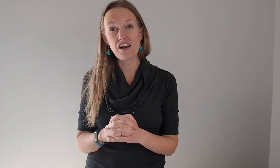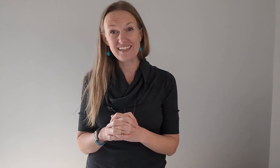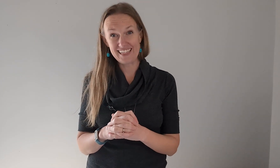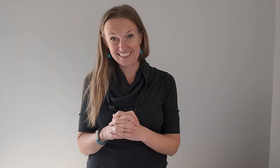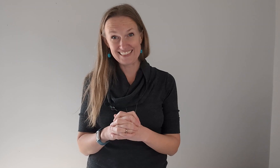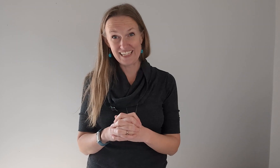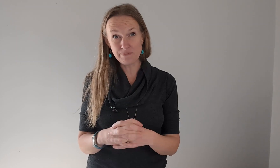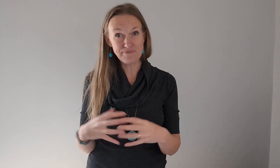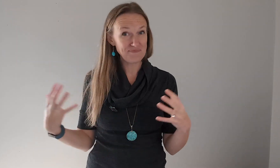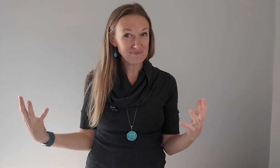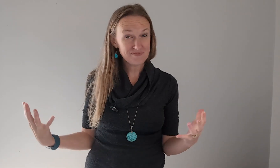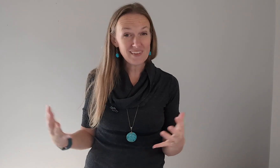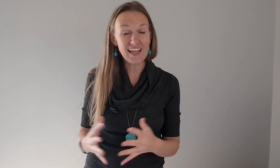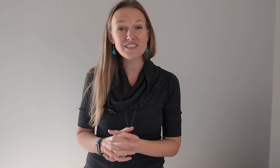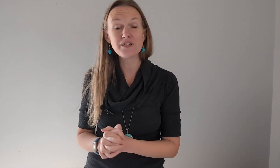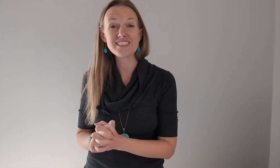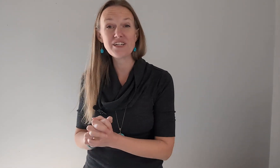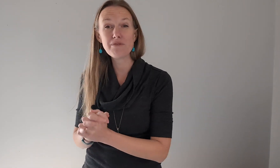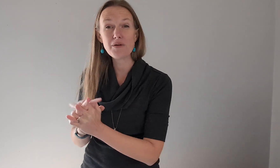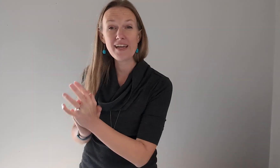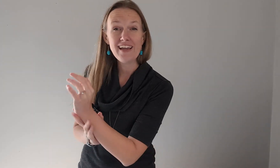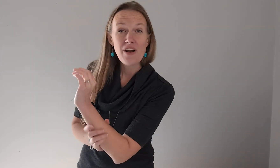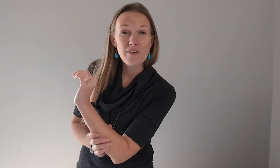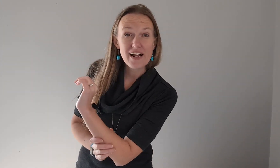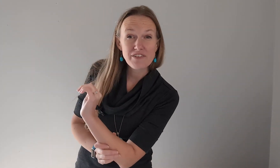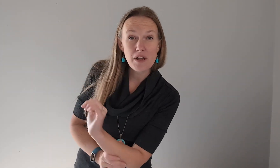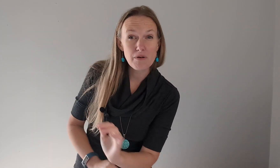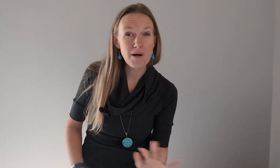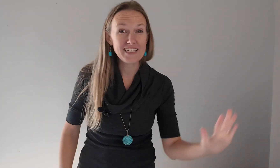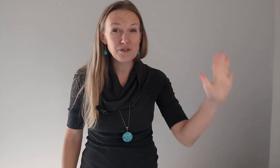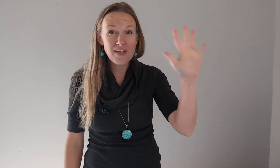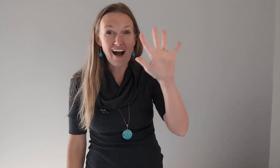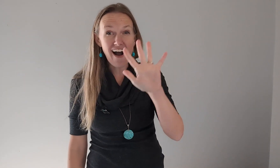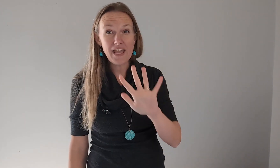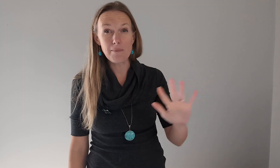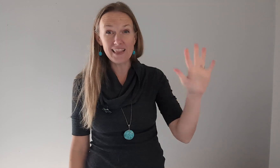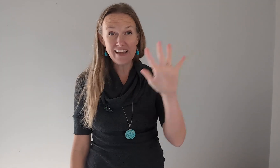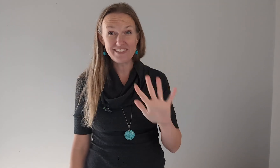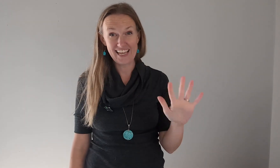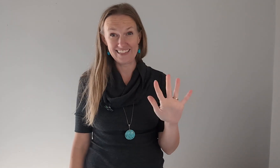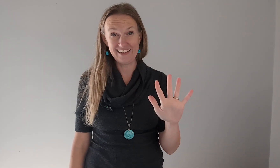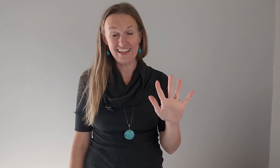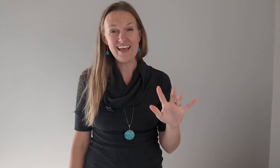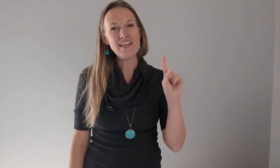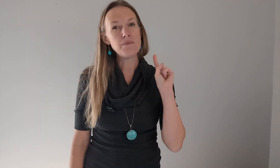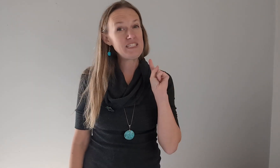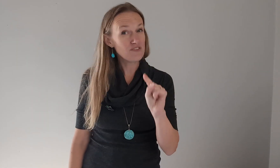are easy. Okay, so we'll get started right away, right after I remind you that I am left-handed. That means if